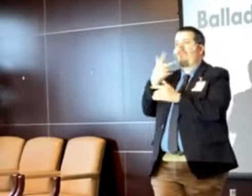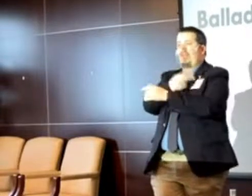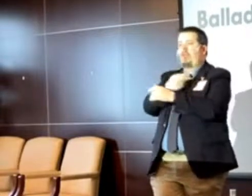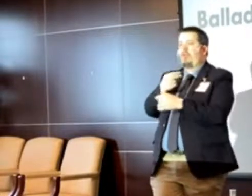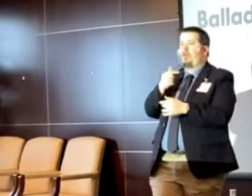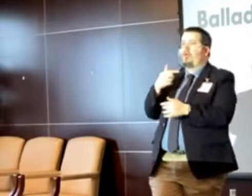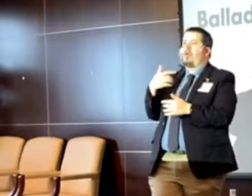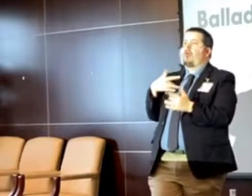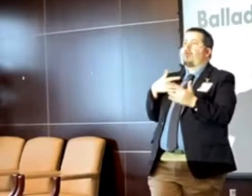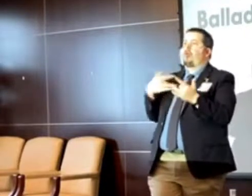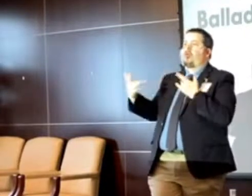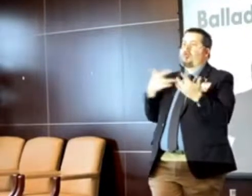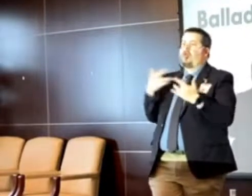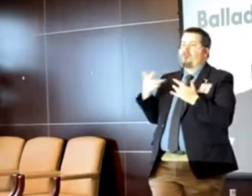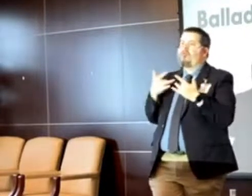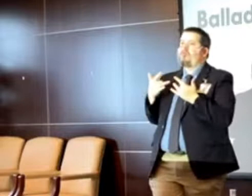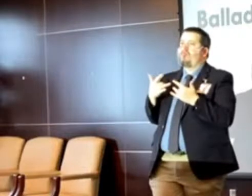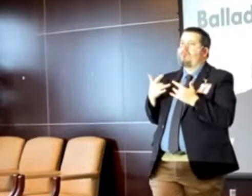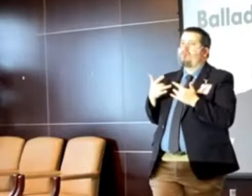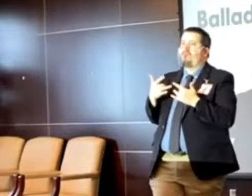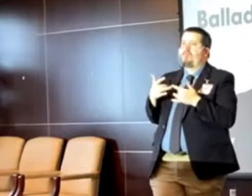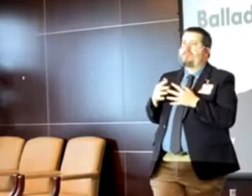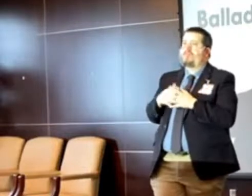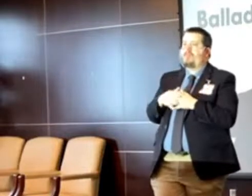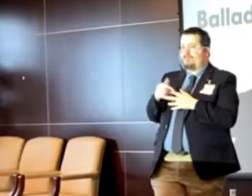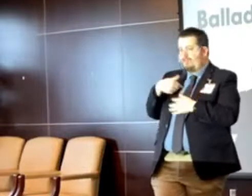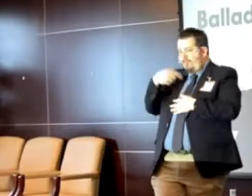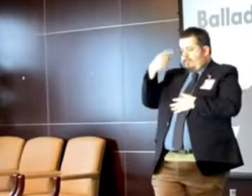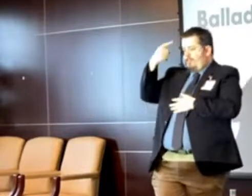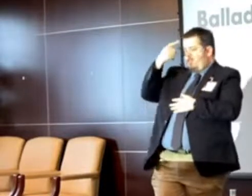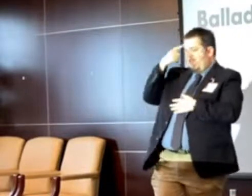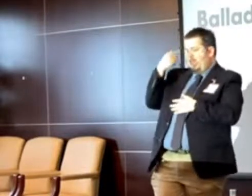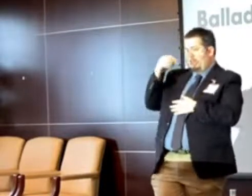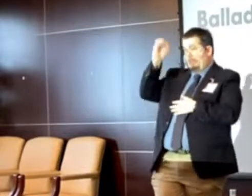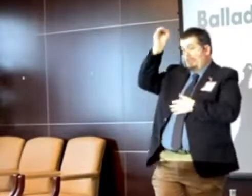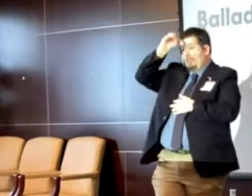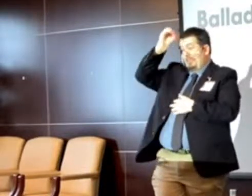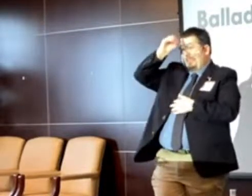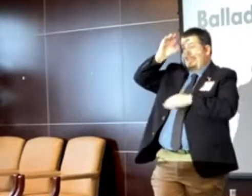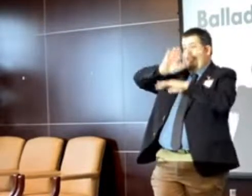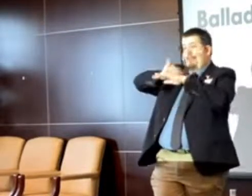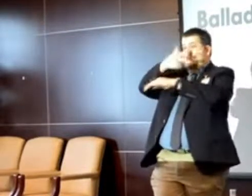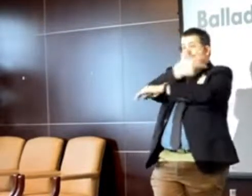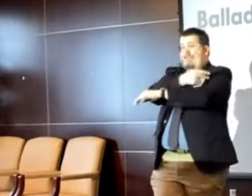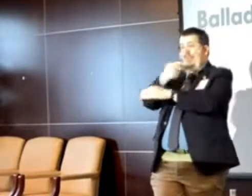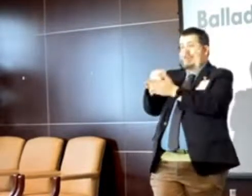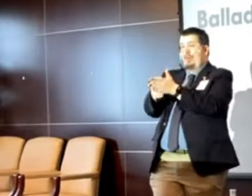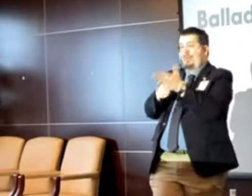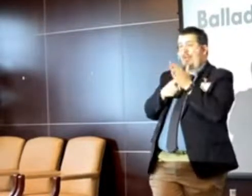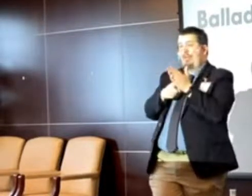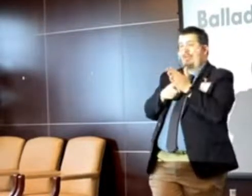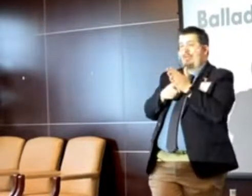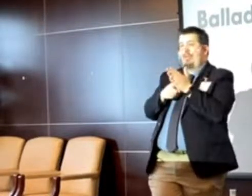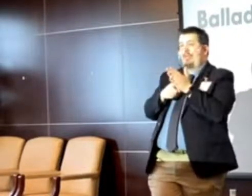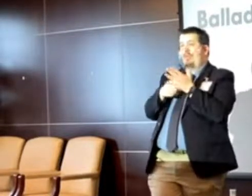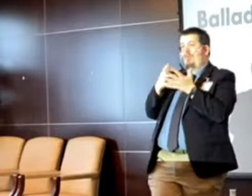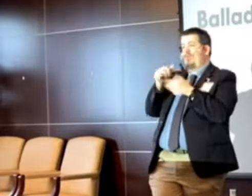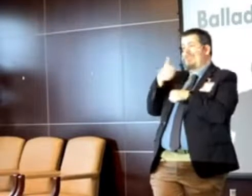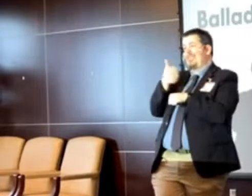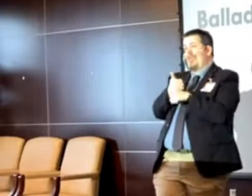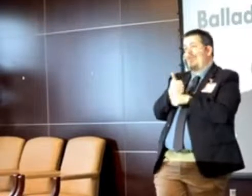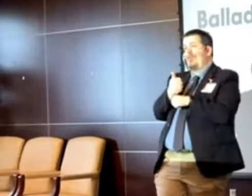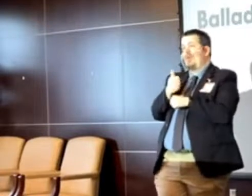Obviously, we're very concerned about that. I think our opinion on the vaccine mandate is well